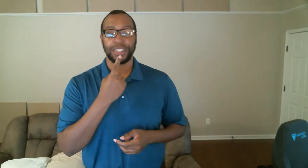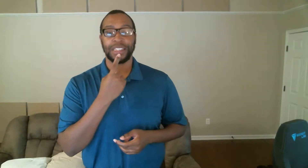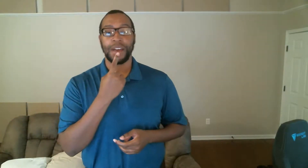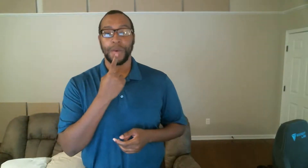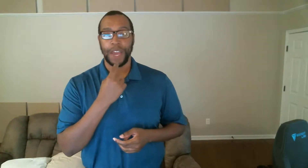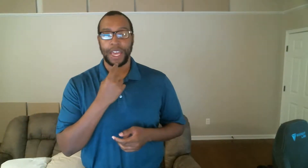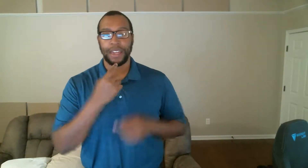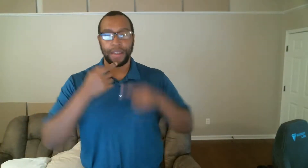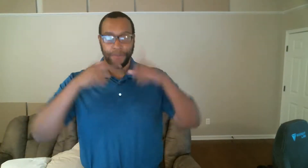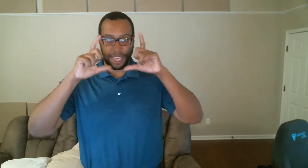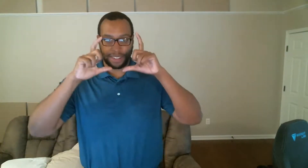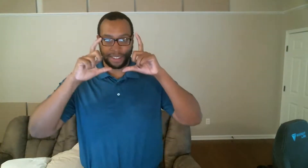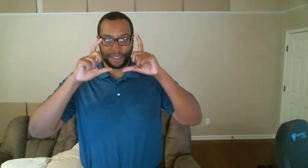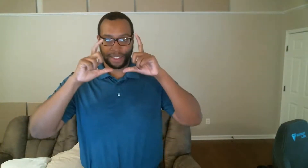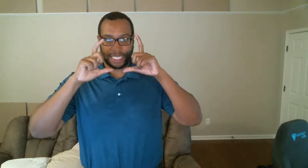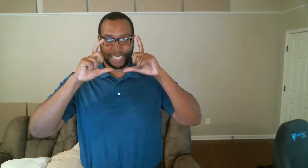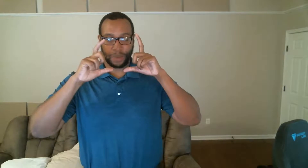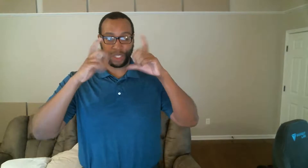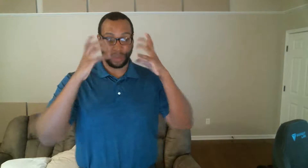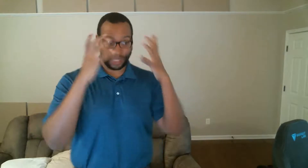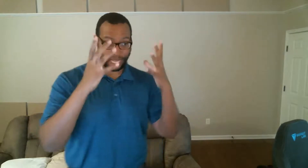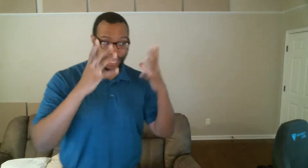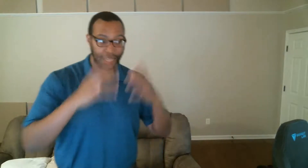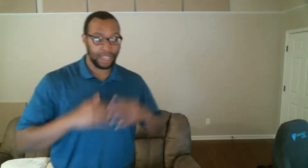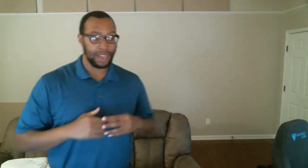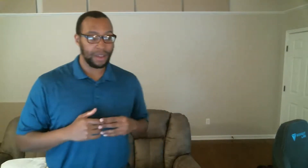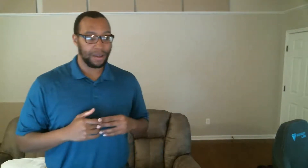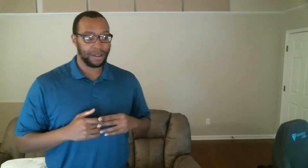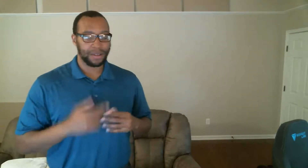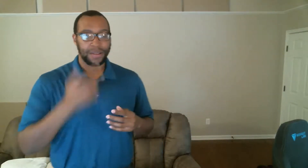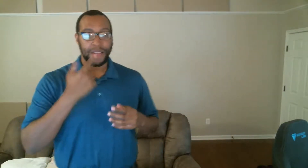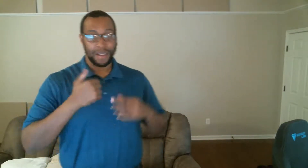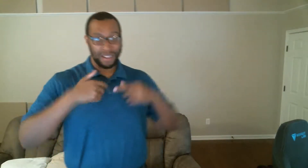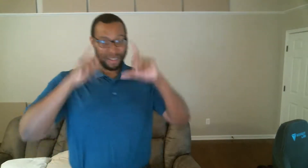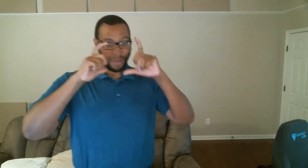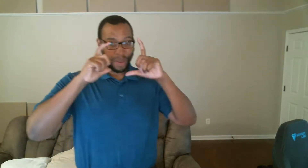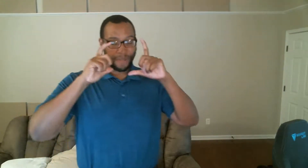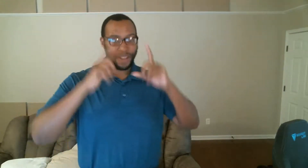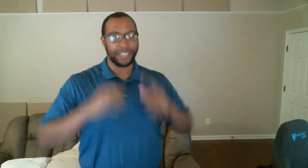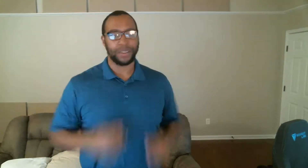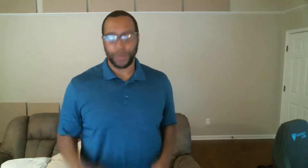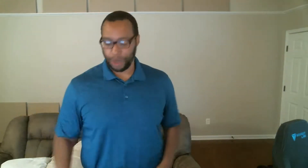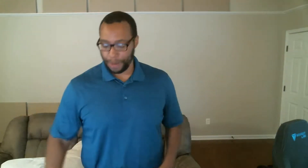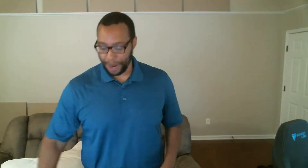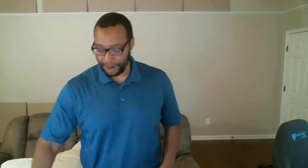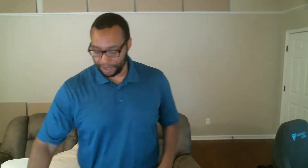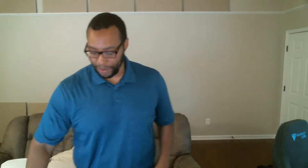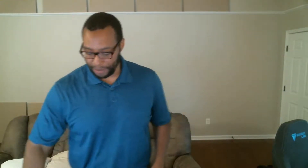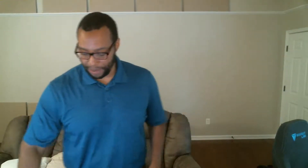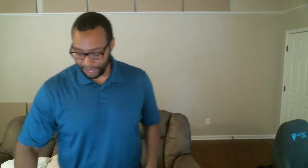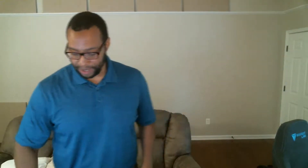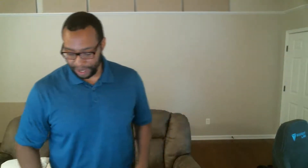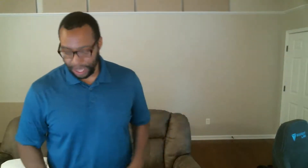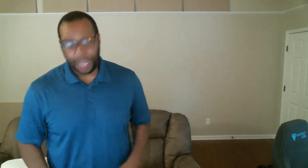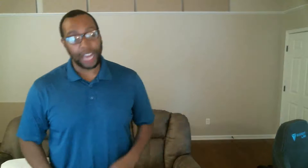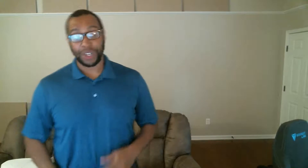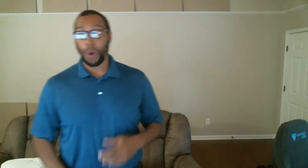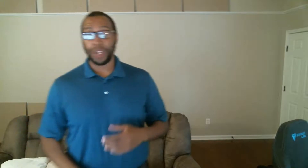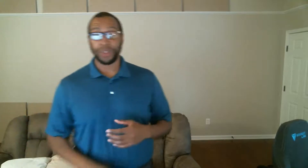sign red face, because that's what you see. Red face when you're embarrassed. Red face. Annoyed, you'll see